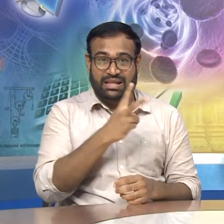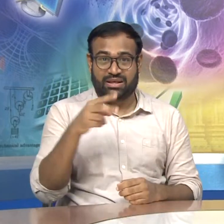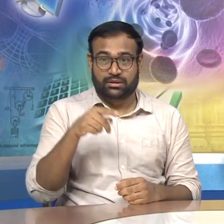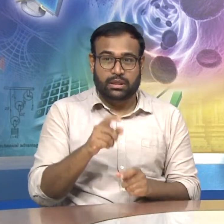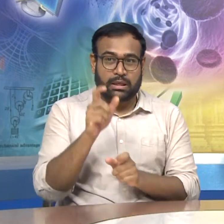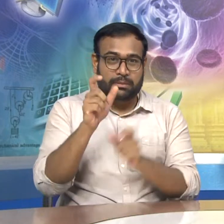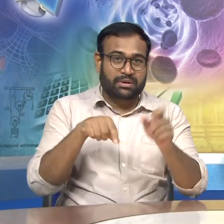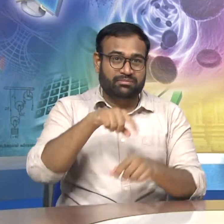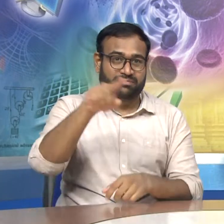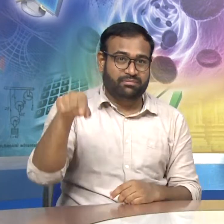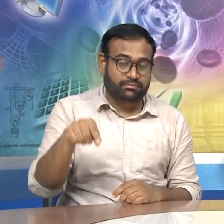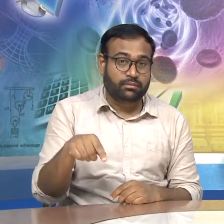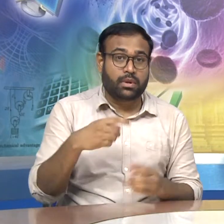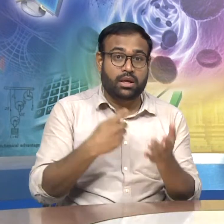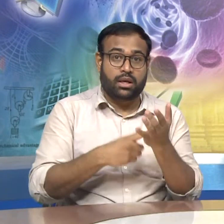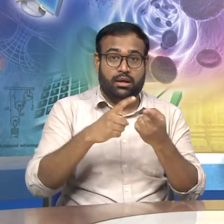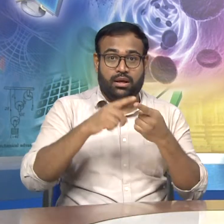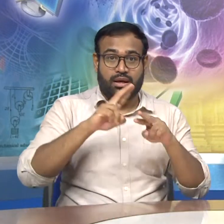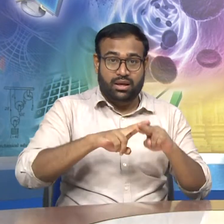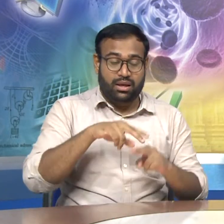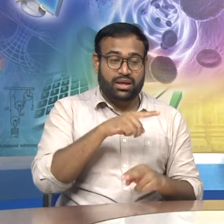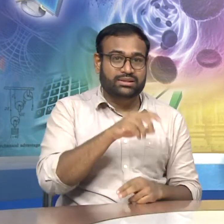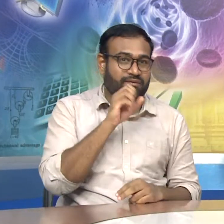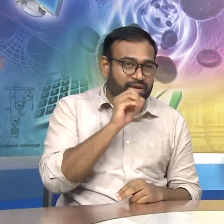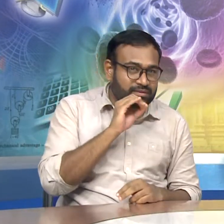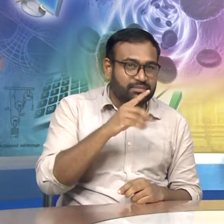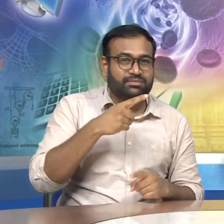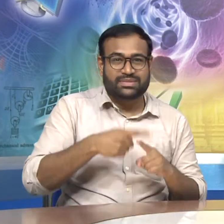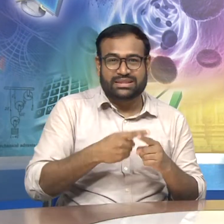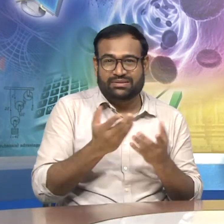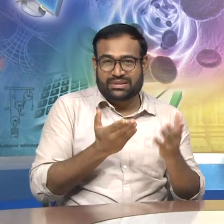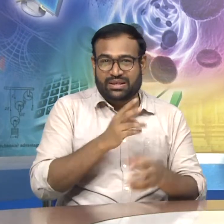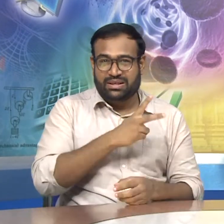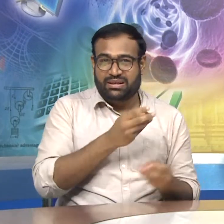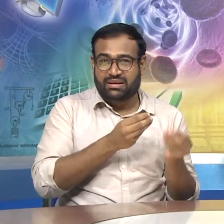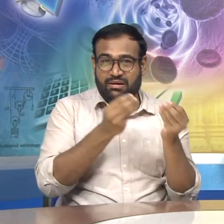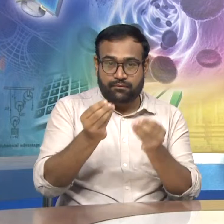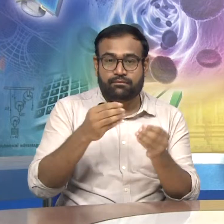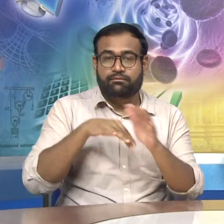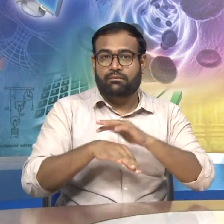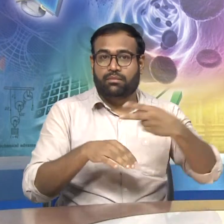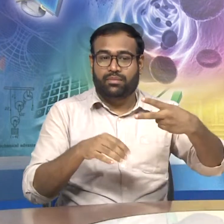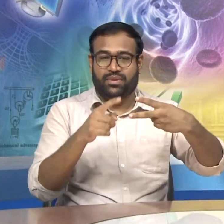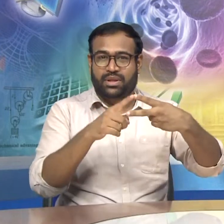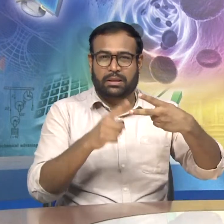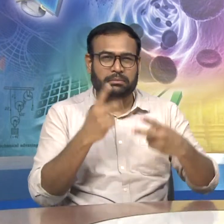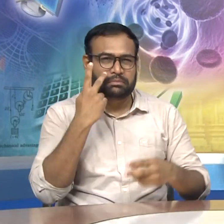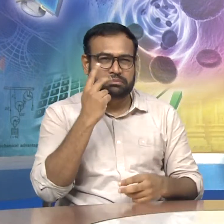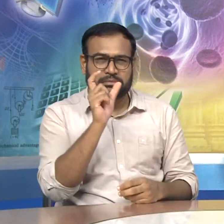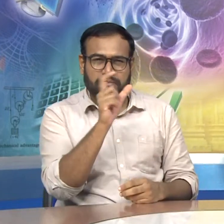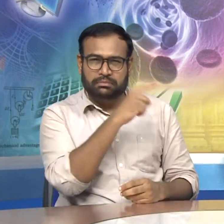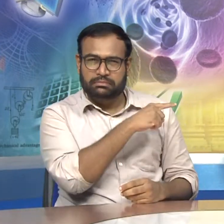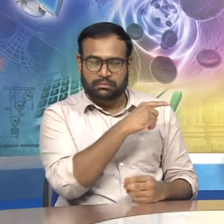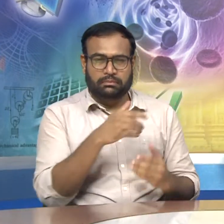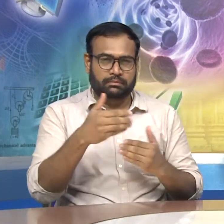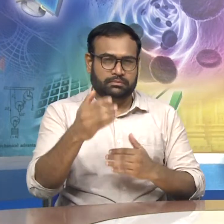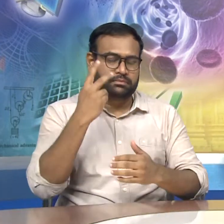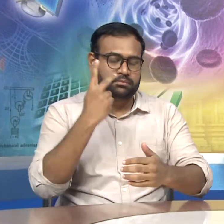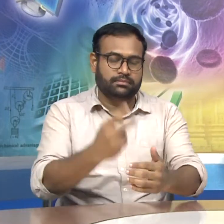Next point is information services for the user. Reference and information